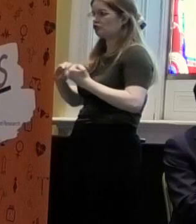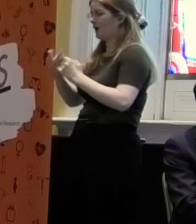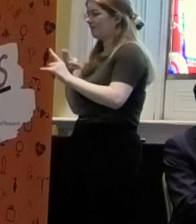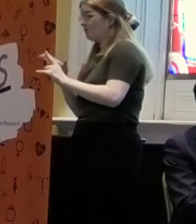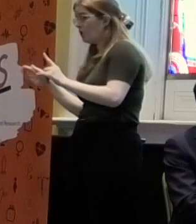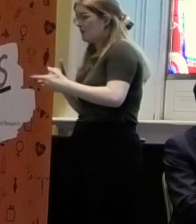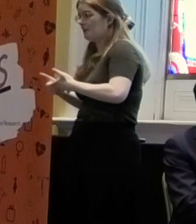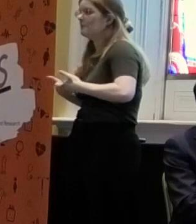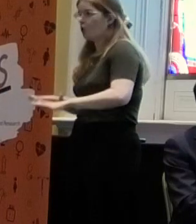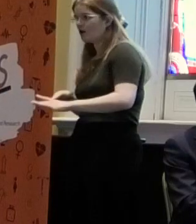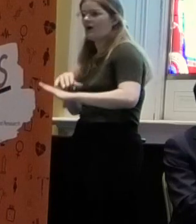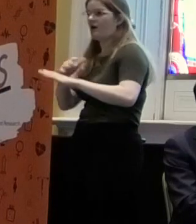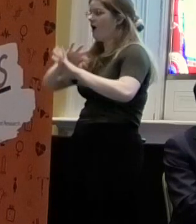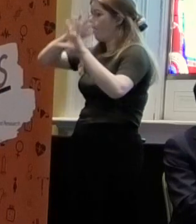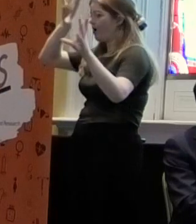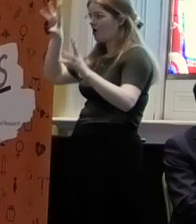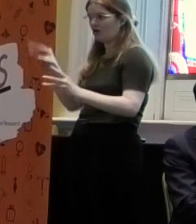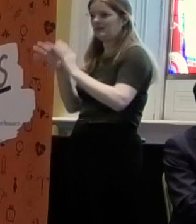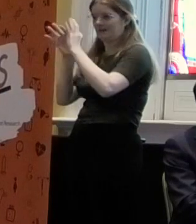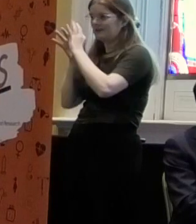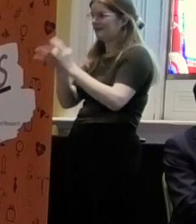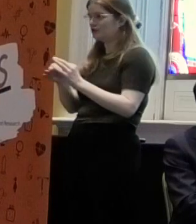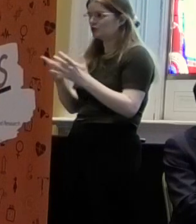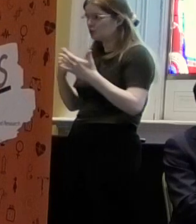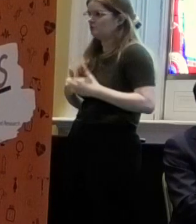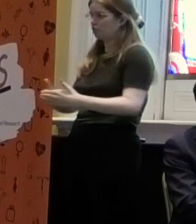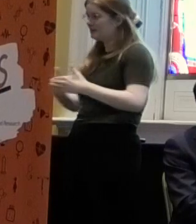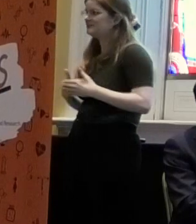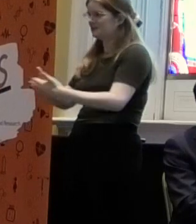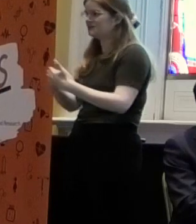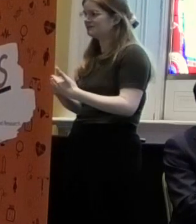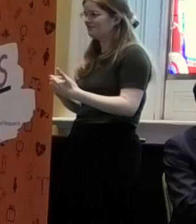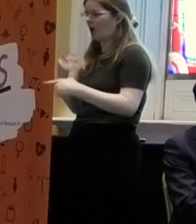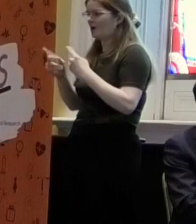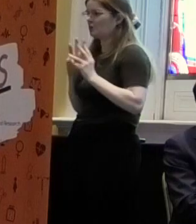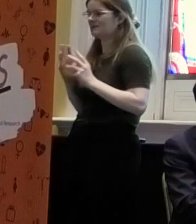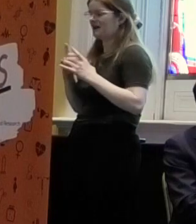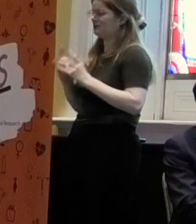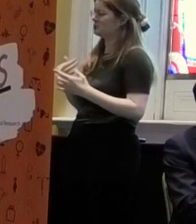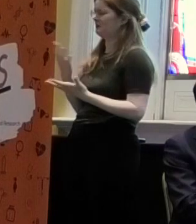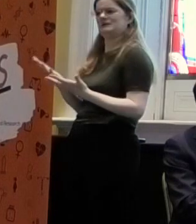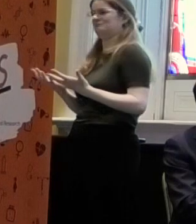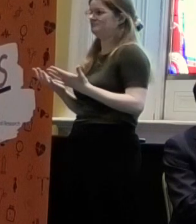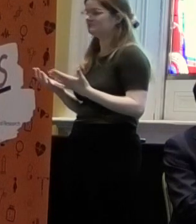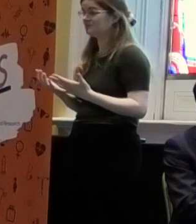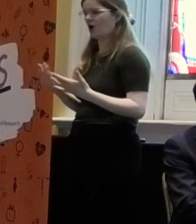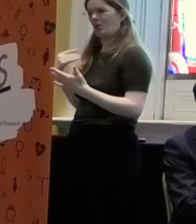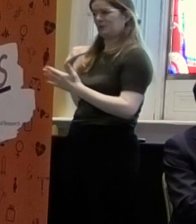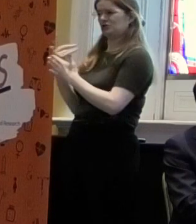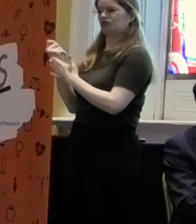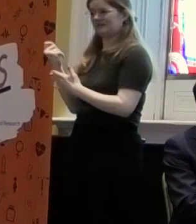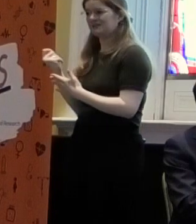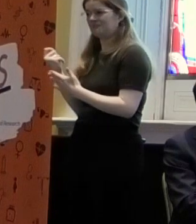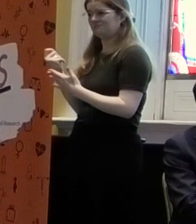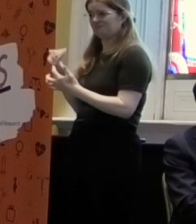it all centered around having the babies. I think it's fairly recently, a